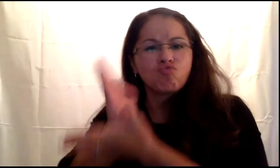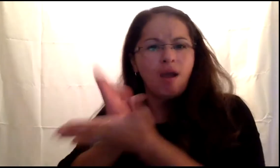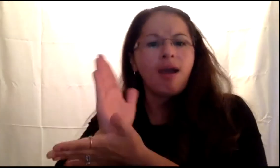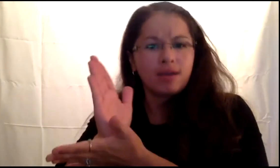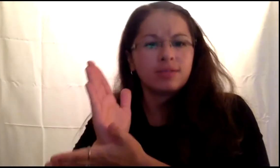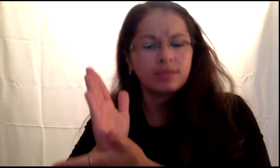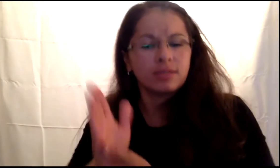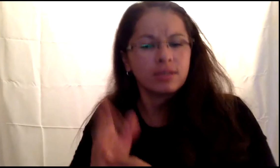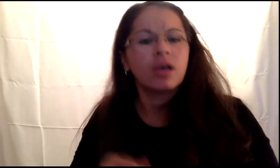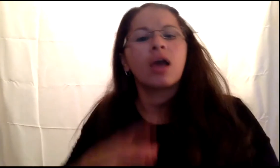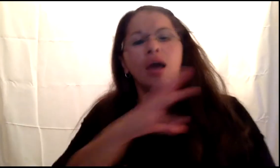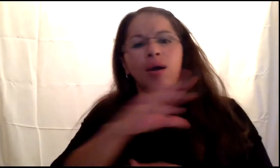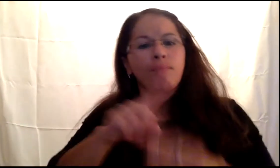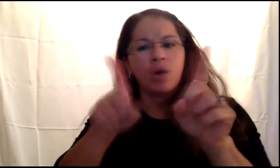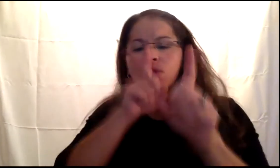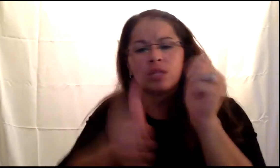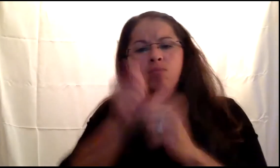getting that information from those reliable sources.